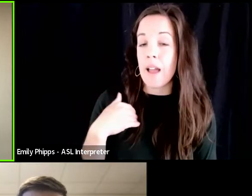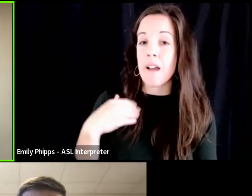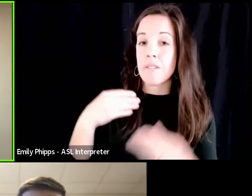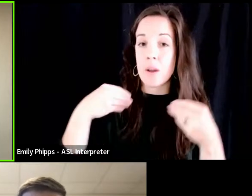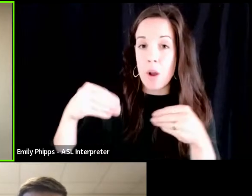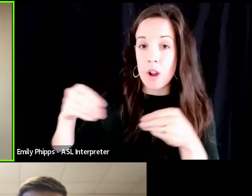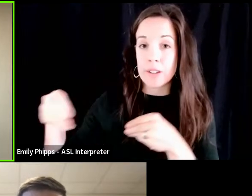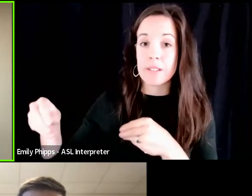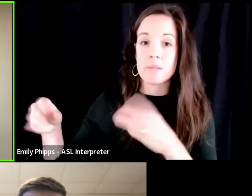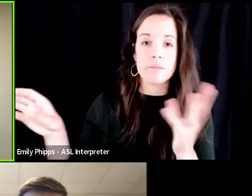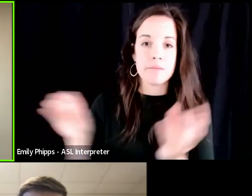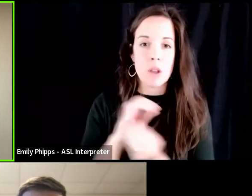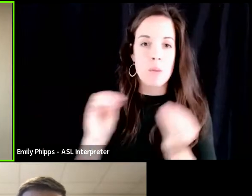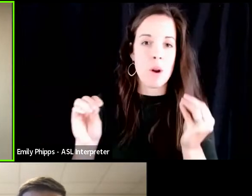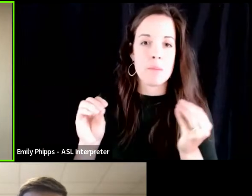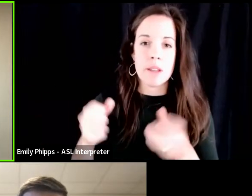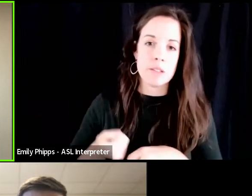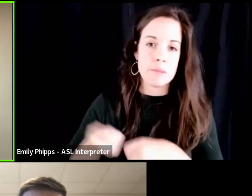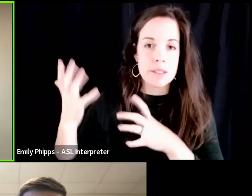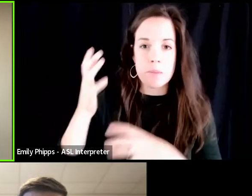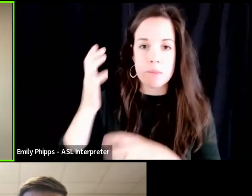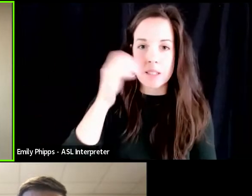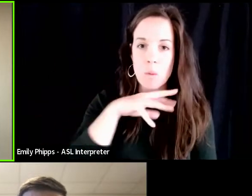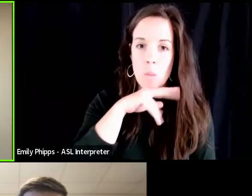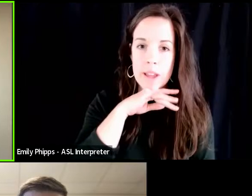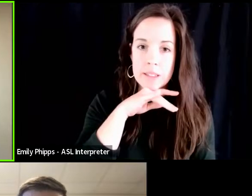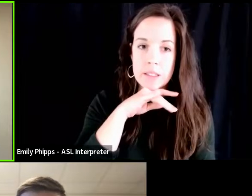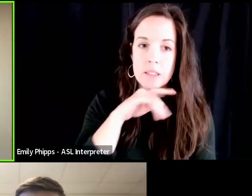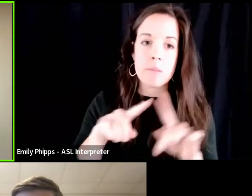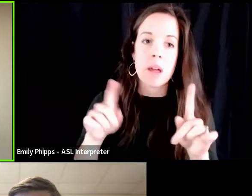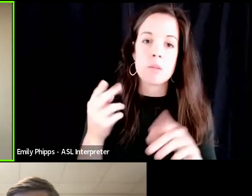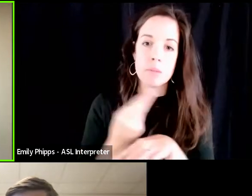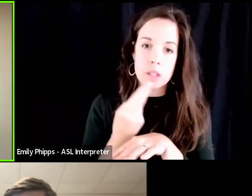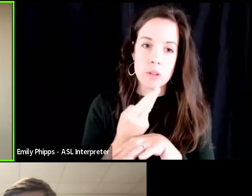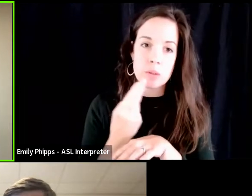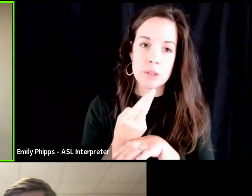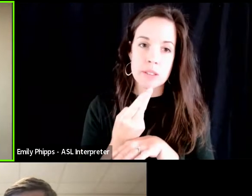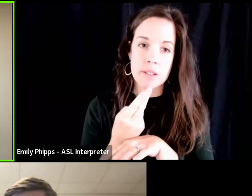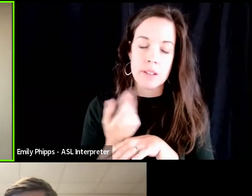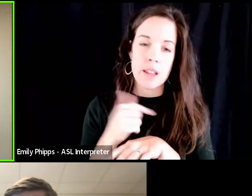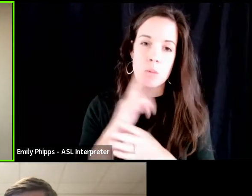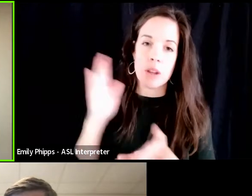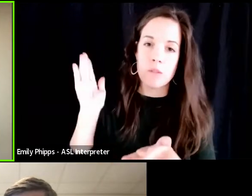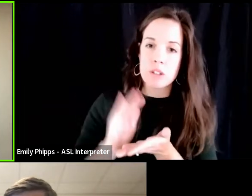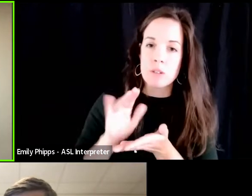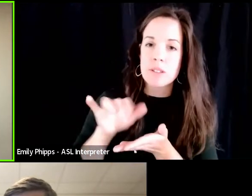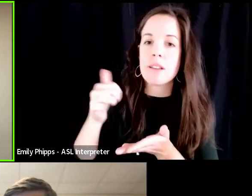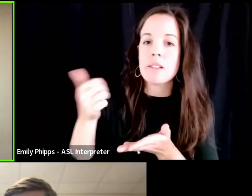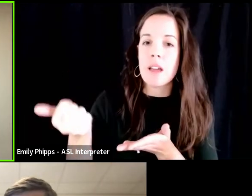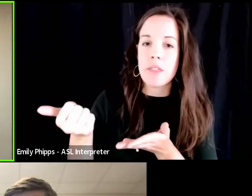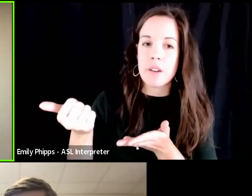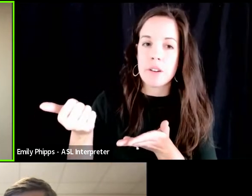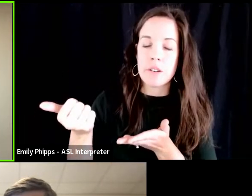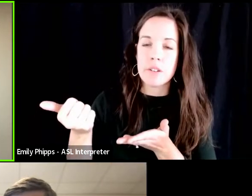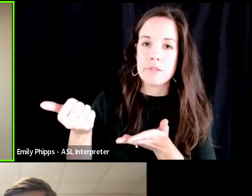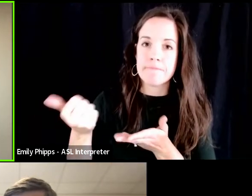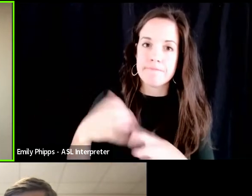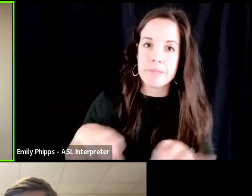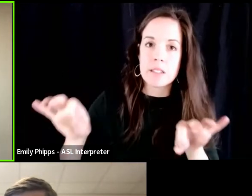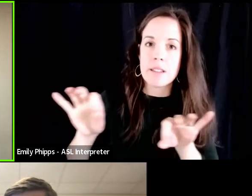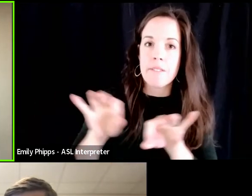will no longer just be dumped as a waste, but it'll be utilized, and that way we reduce another significant impact